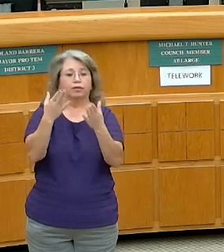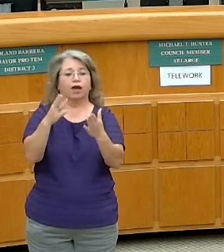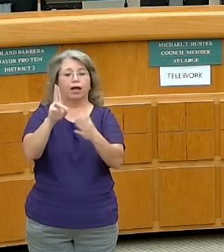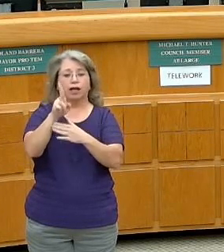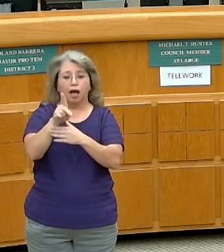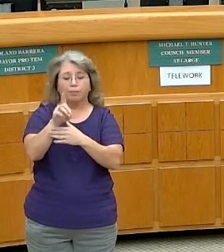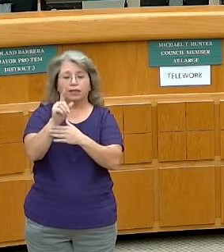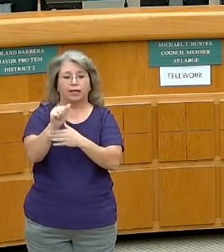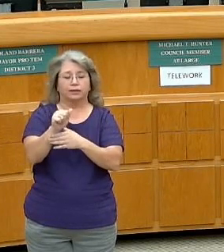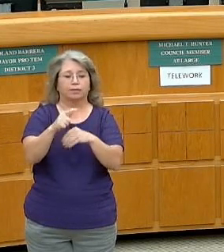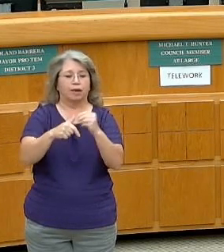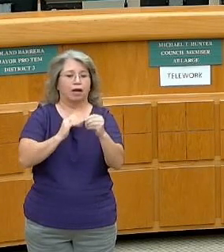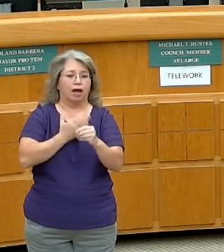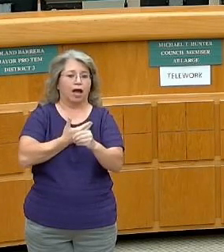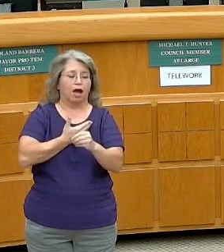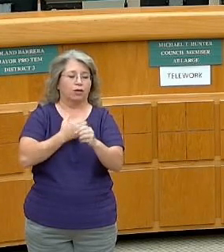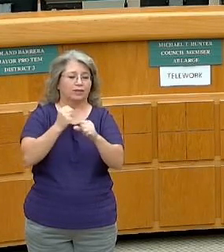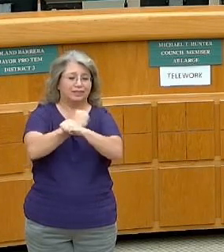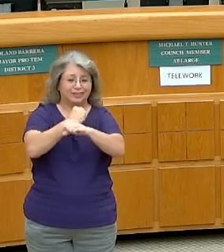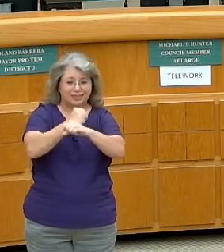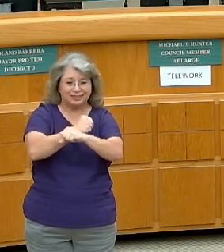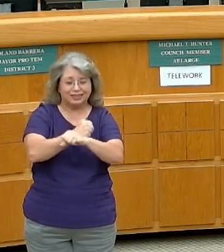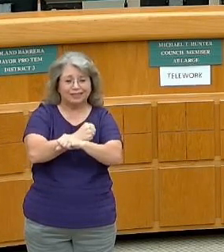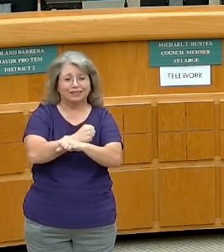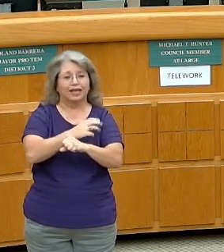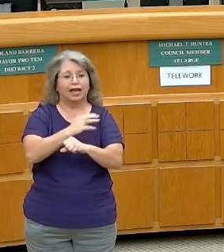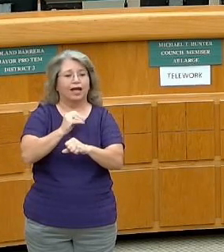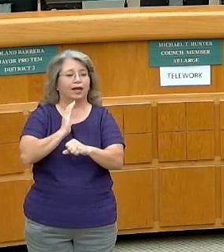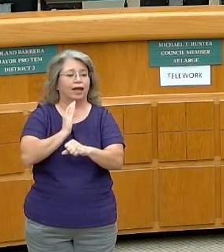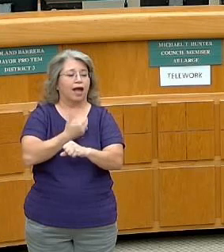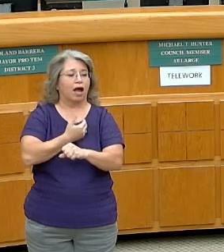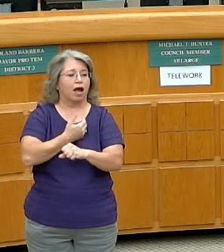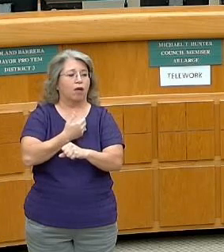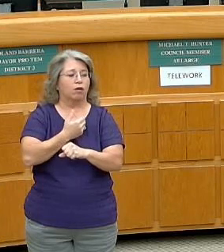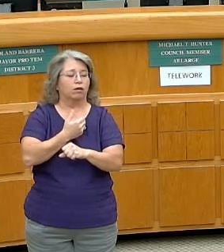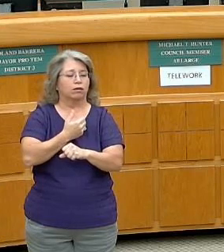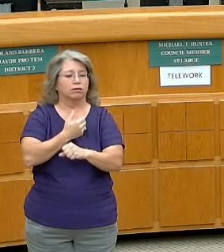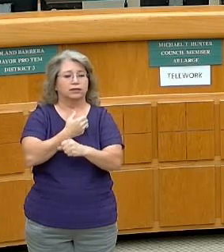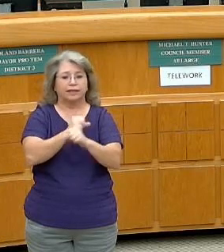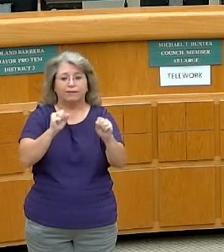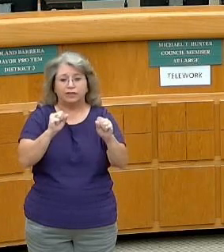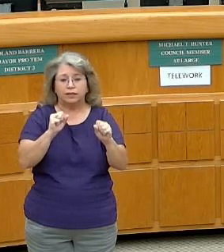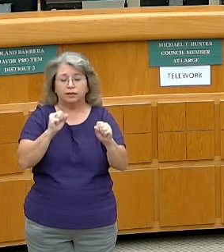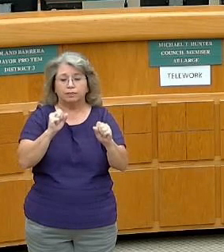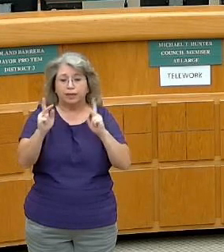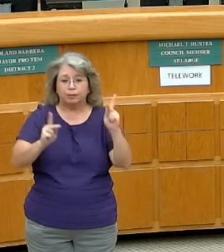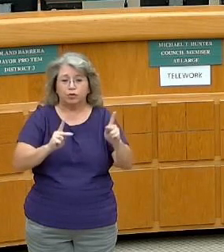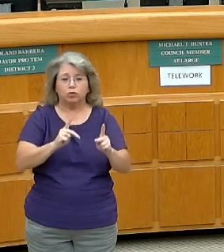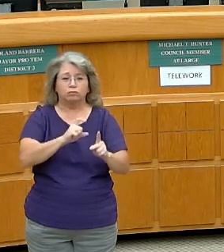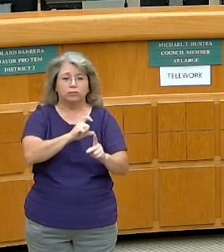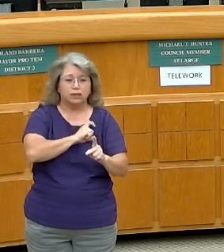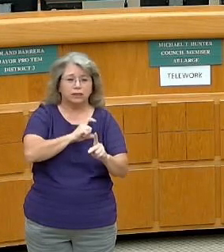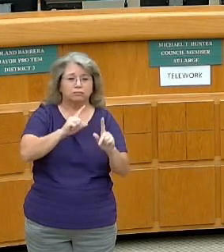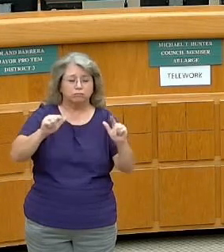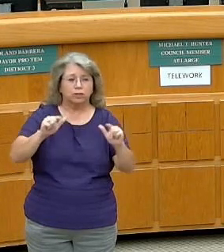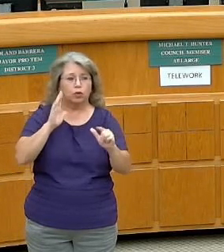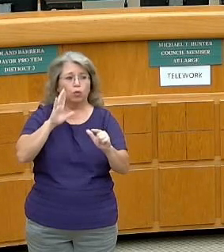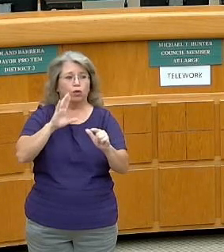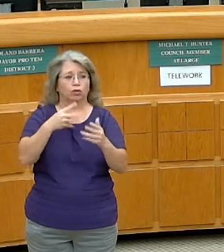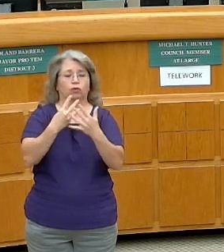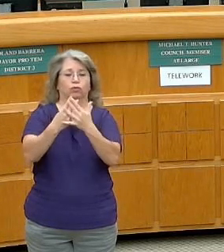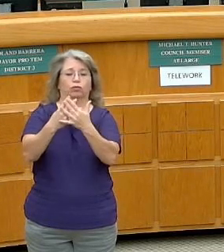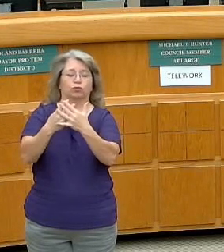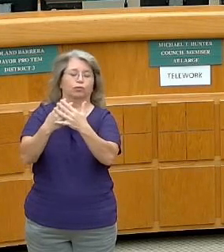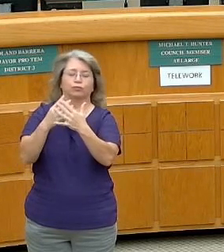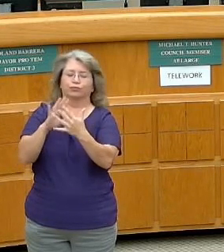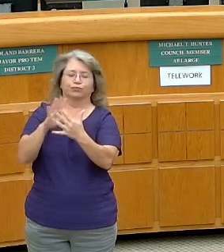cases, give you an update on our public safety members who were quarantined, and talk to you about our stay-at-home directive that I issued